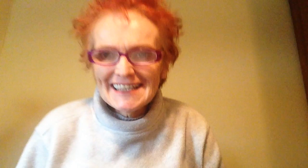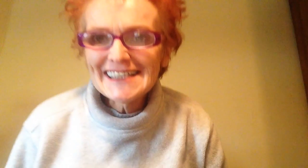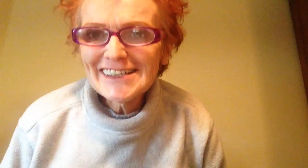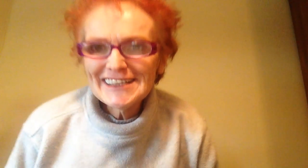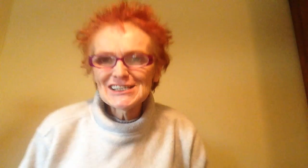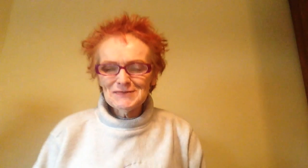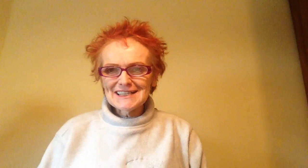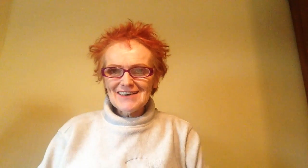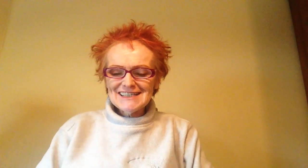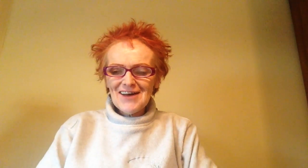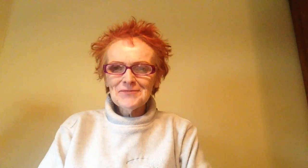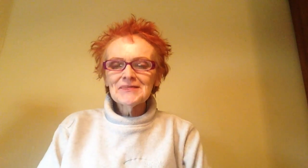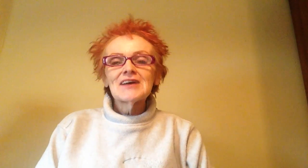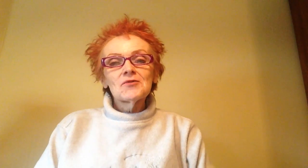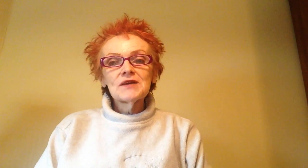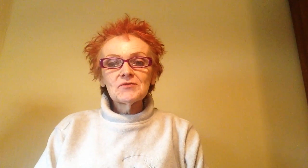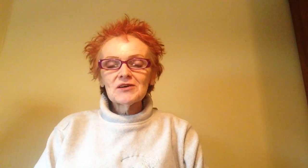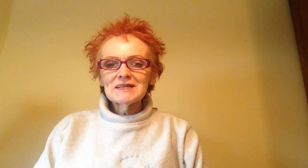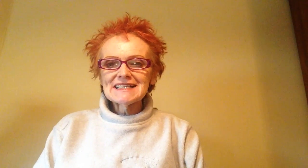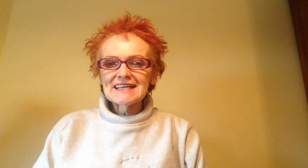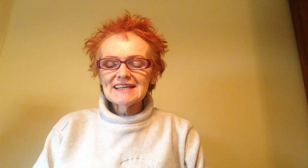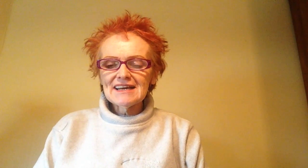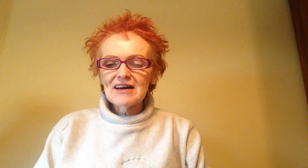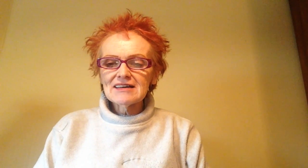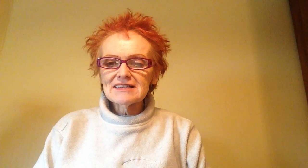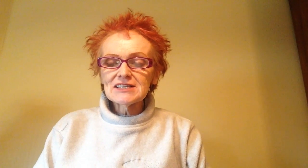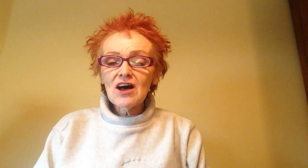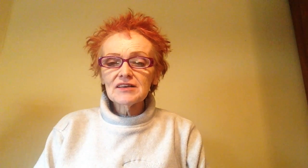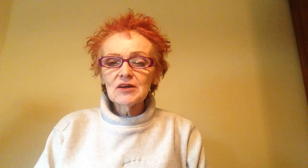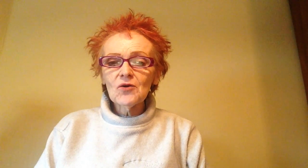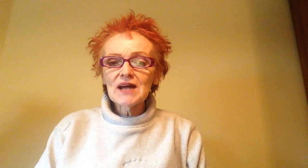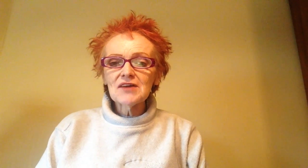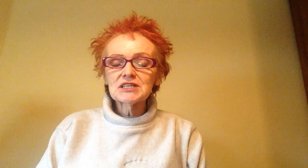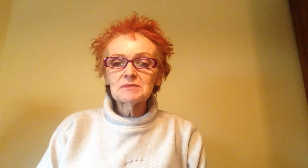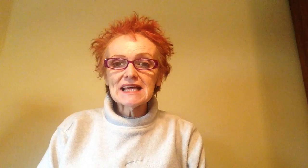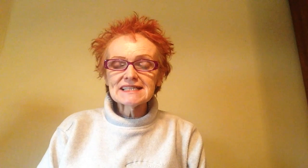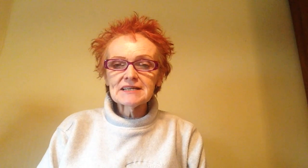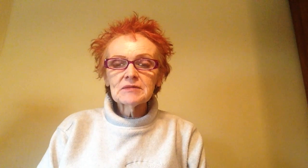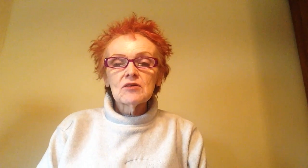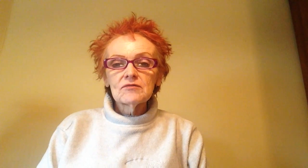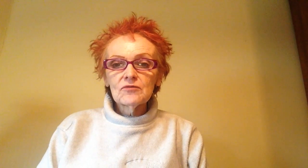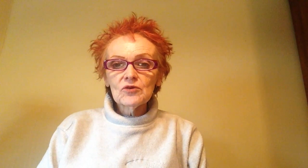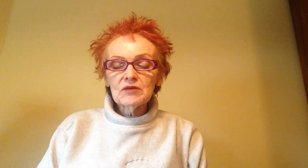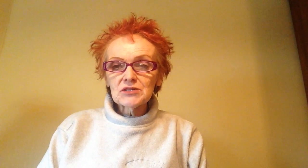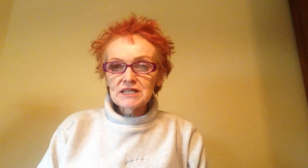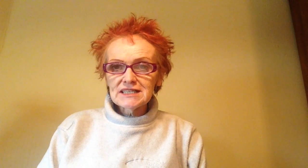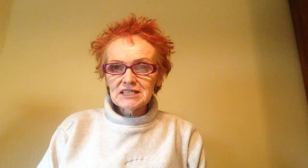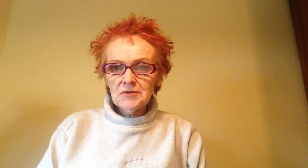And this is your teacher, Mrs. La Rochelle. We will be singing the song, The Old Irish Blessing, for graduation this year.